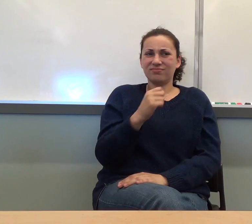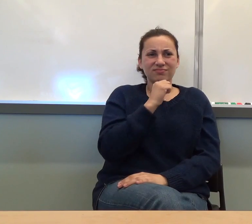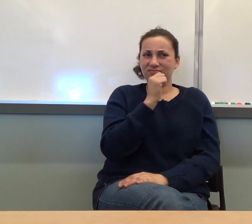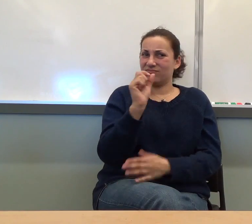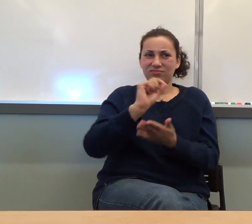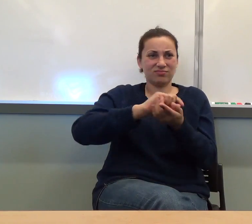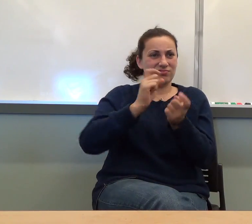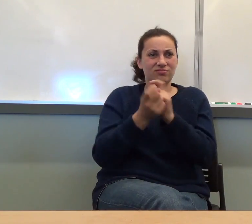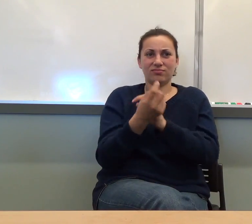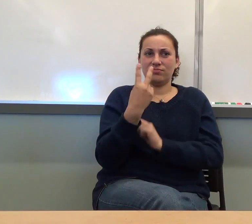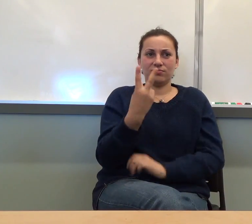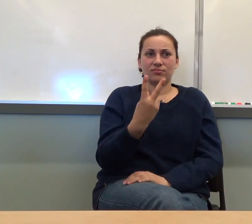okay?